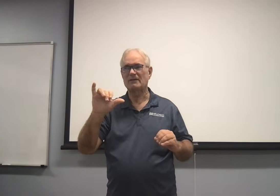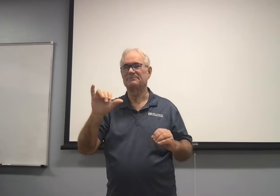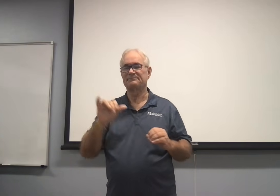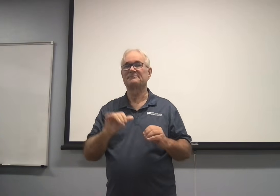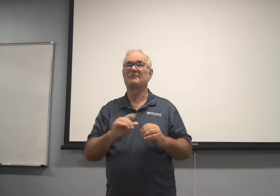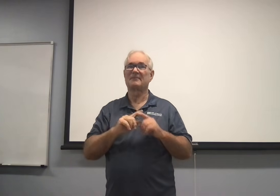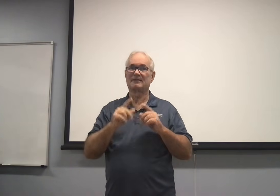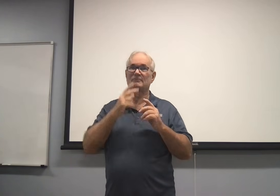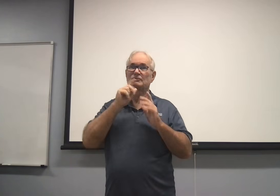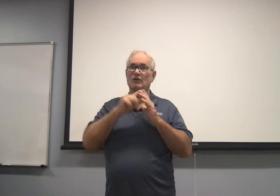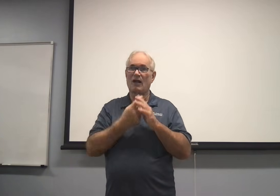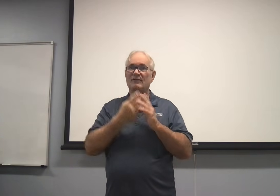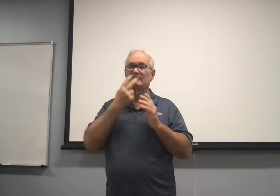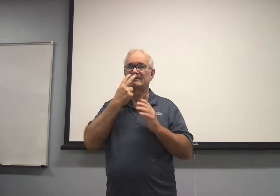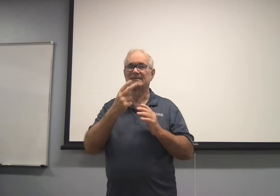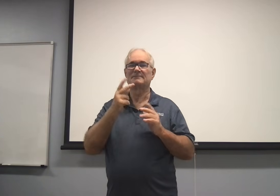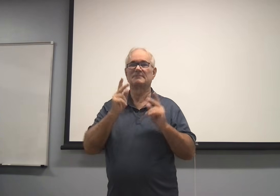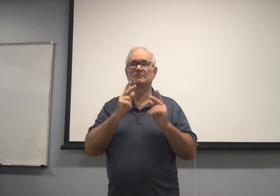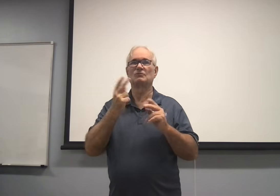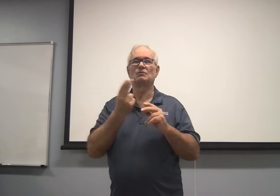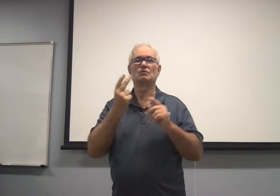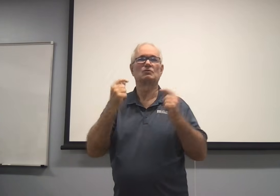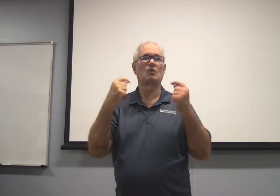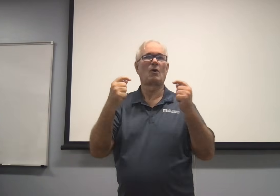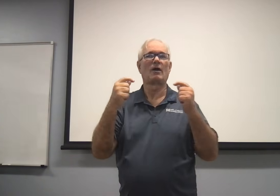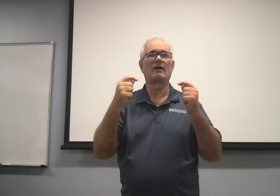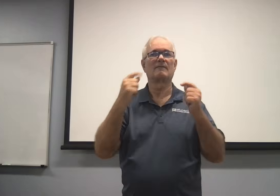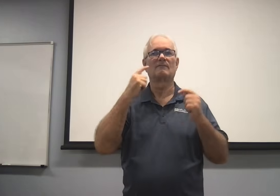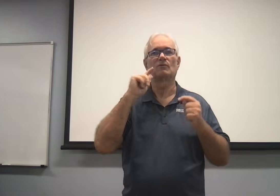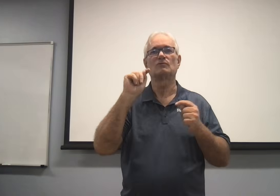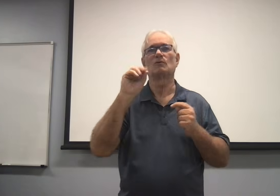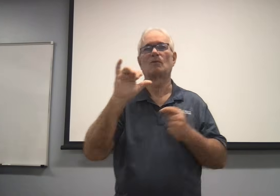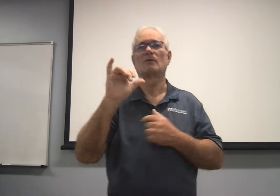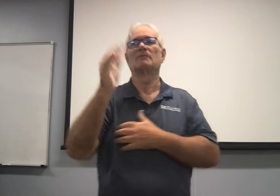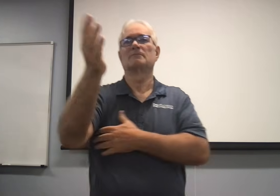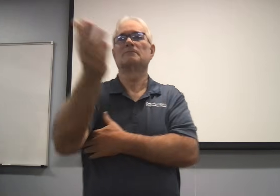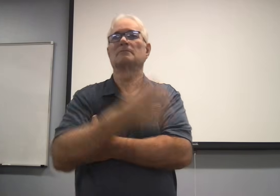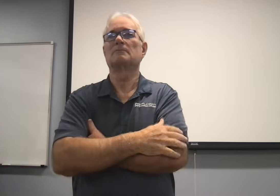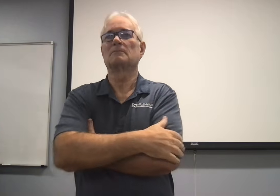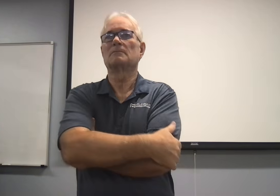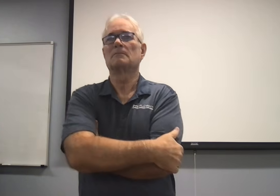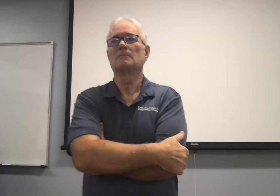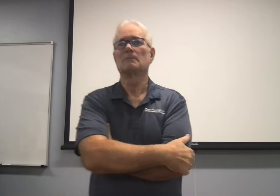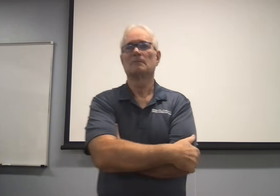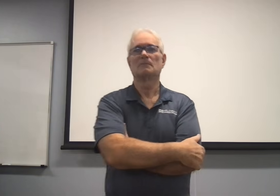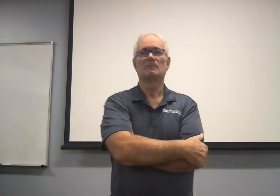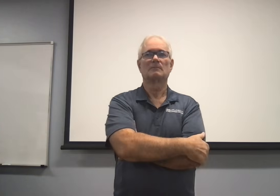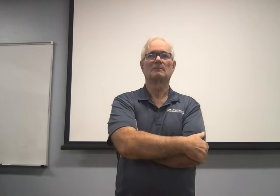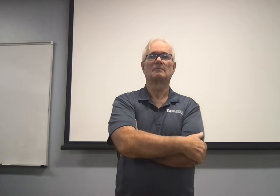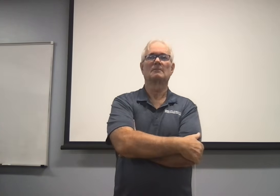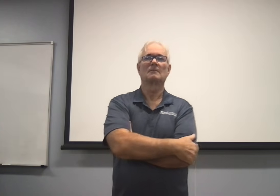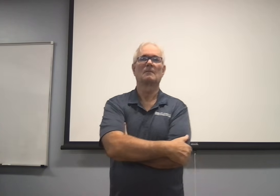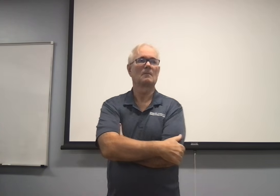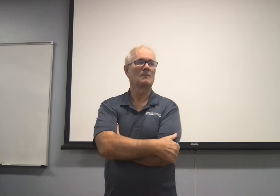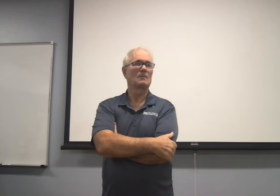no toys? You know, I've been seeing people using the sign toy for toy,